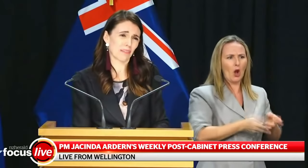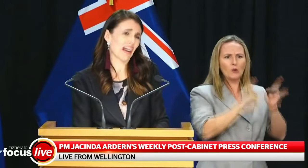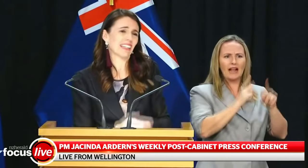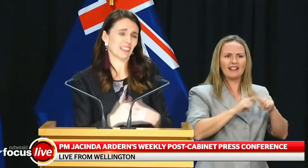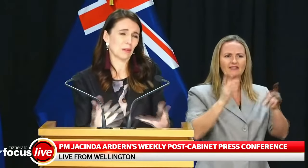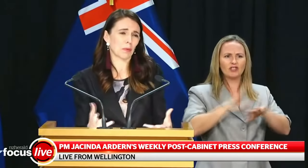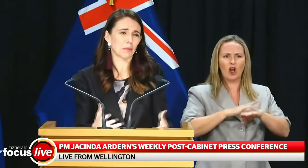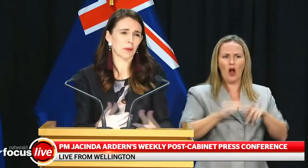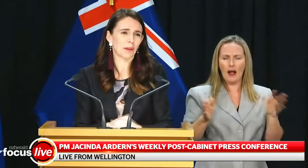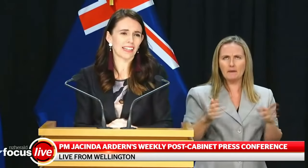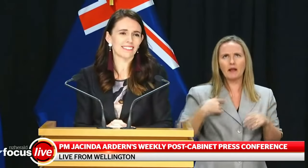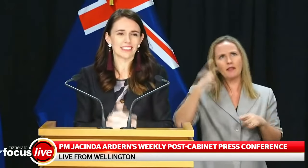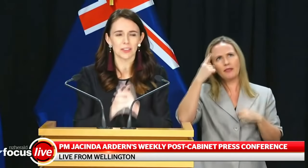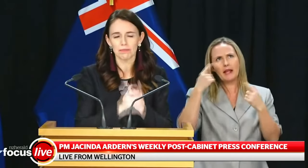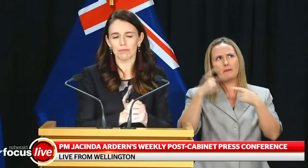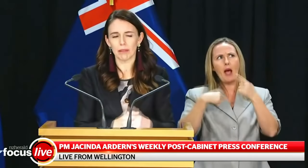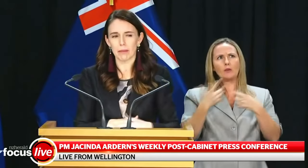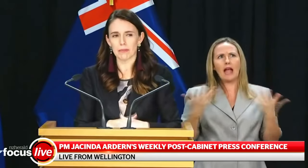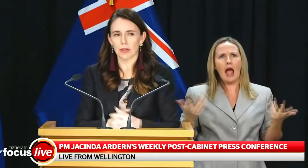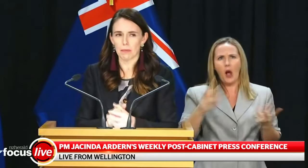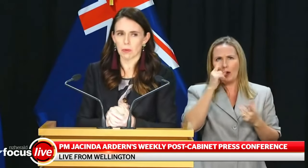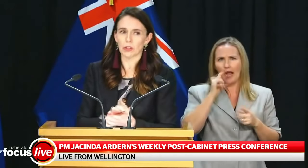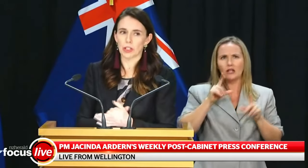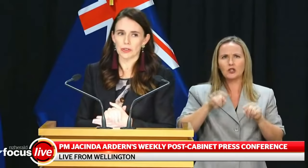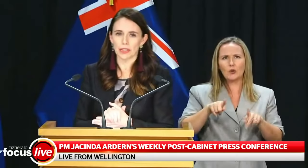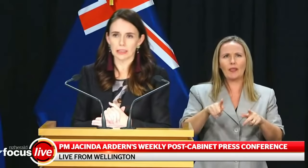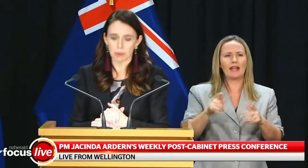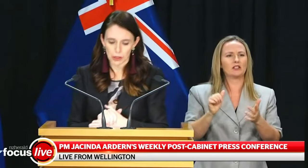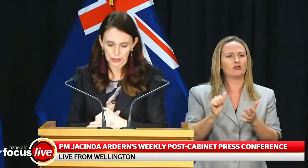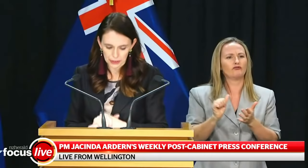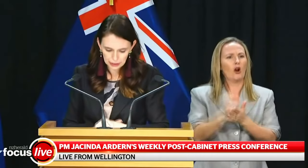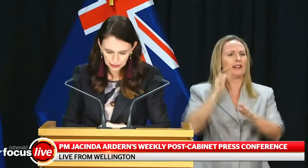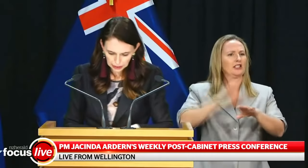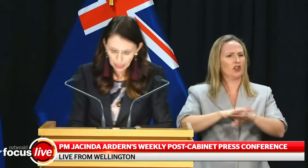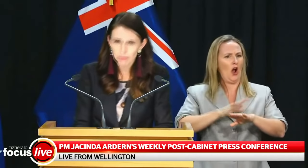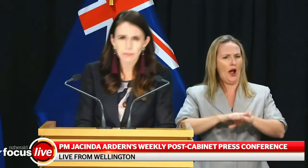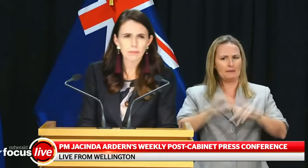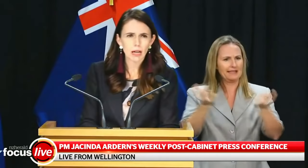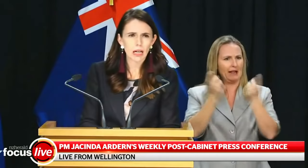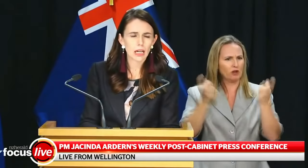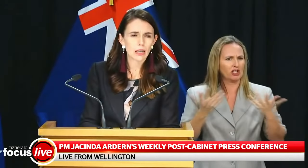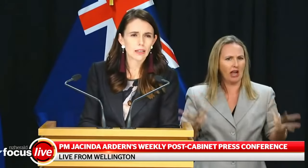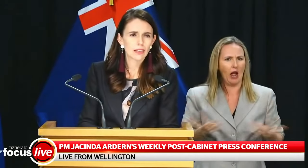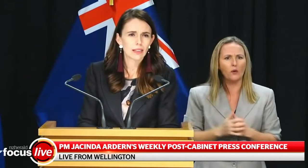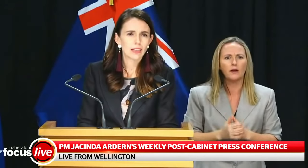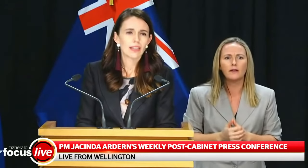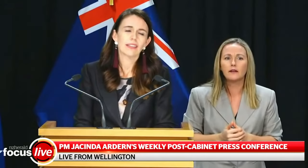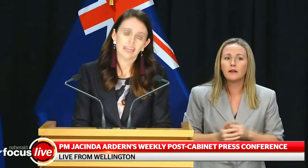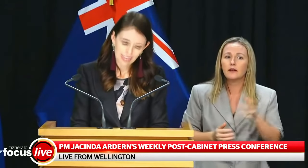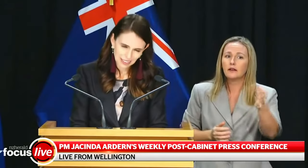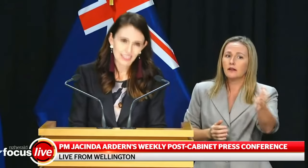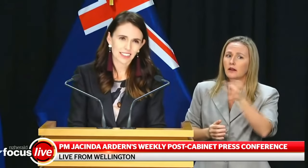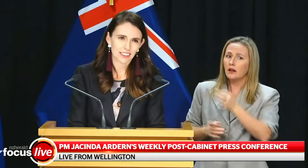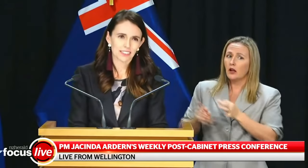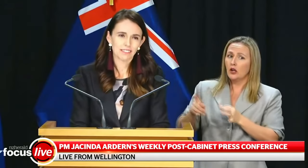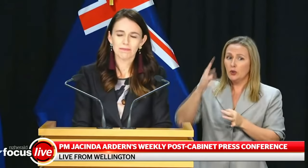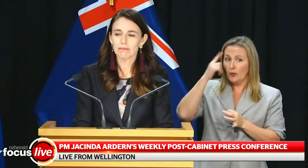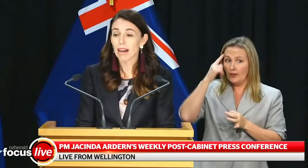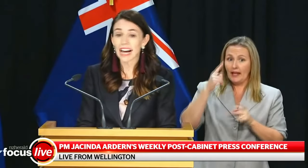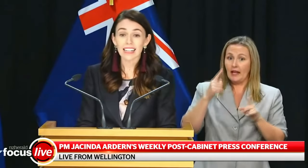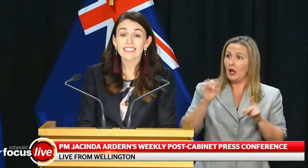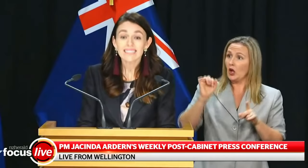how we can market in an appropriate way. So perhaps grab them on the tiles on that tomorrow. Does the Minister fully understands the hate speech process? Yes, I